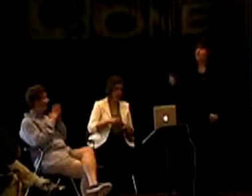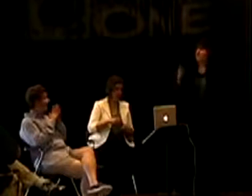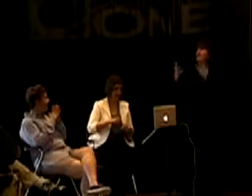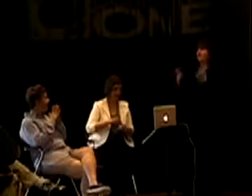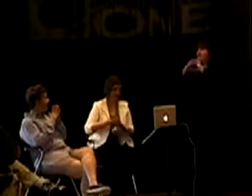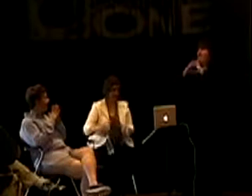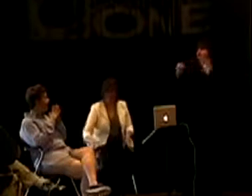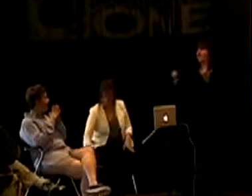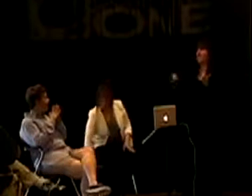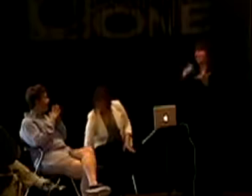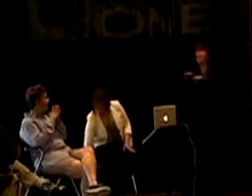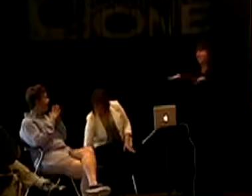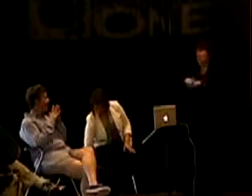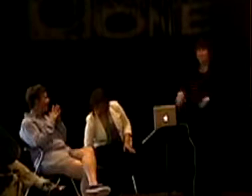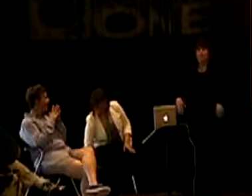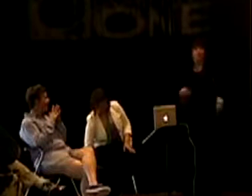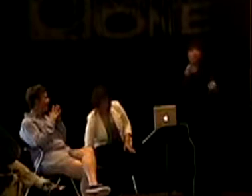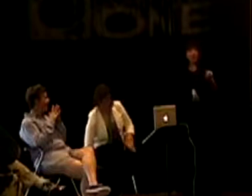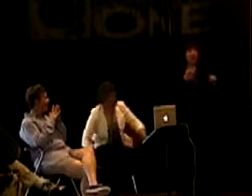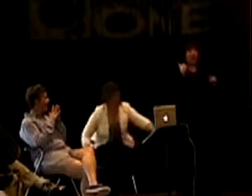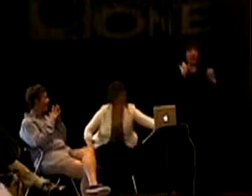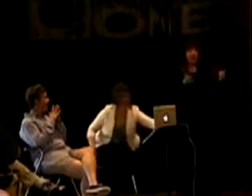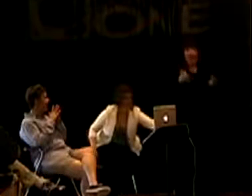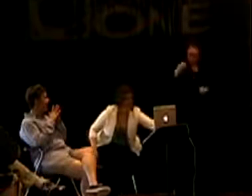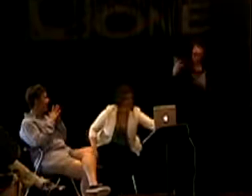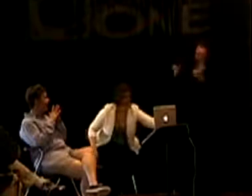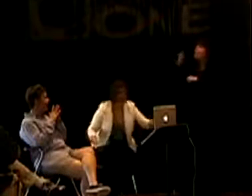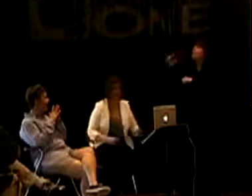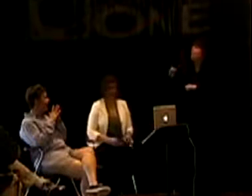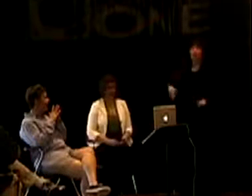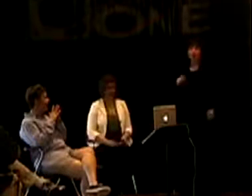You can't now. No, don't talk to me right now.